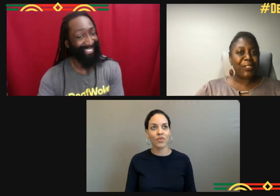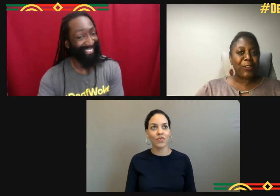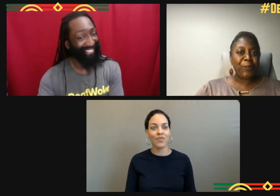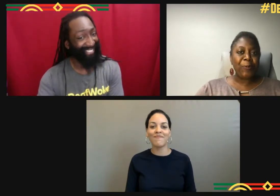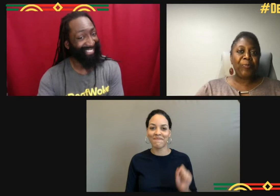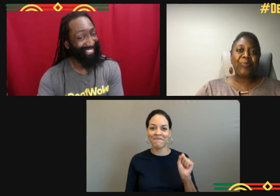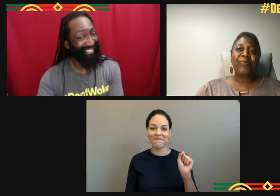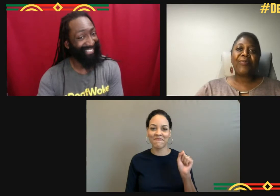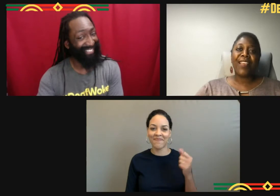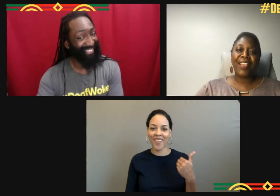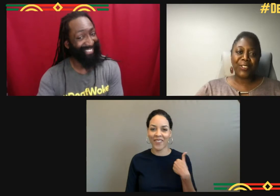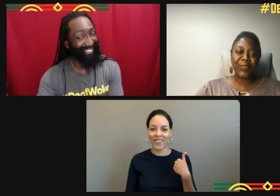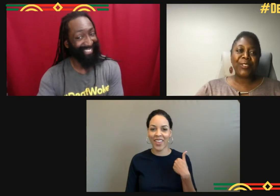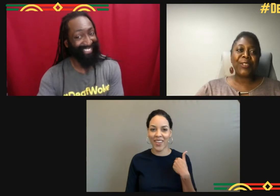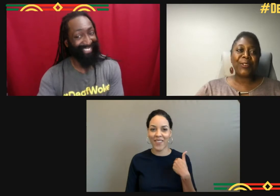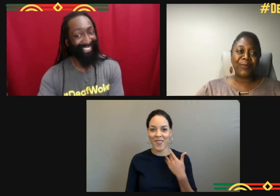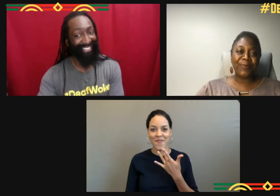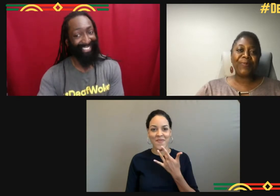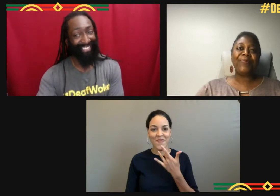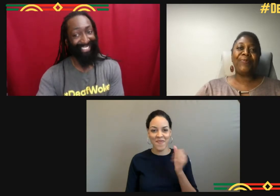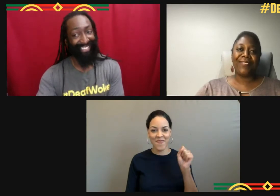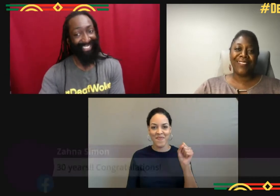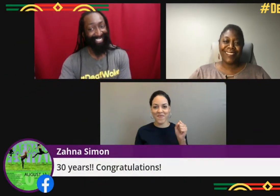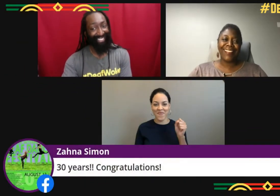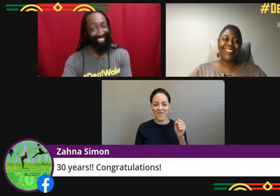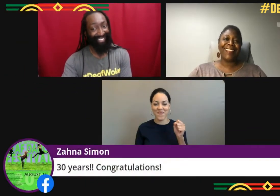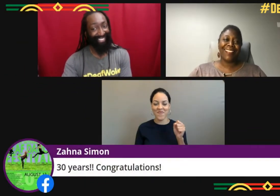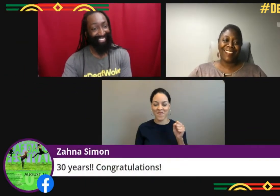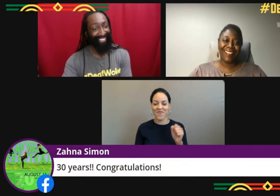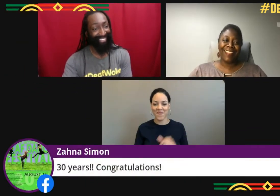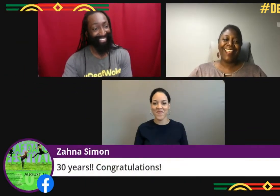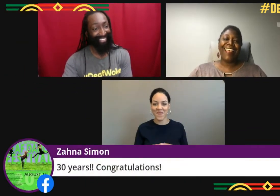Yes, I do. I sure do.